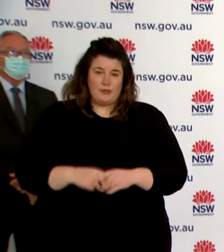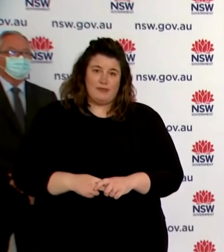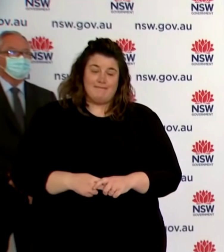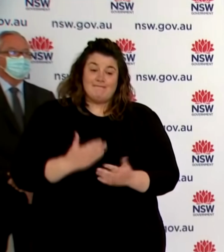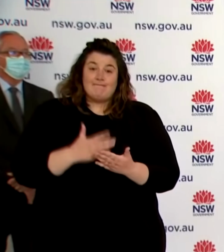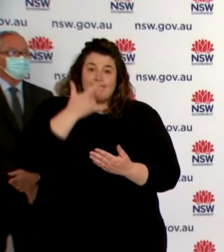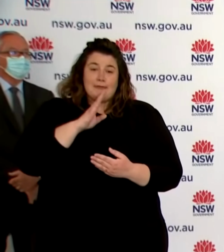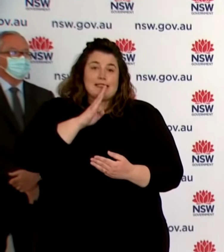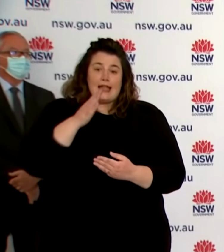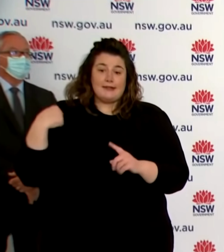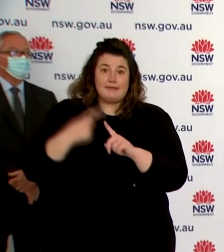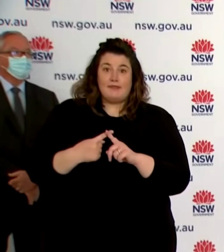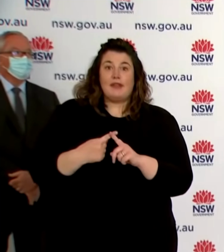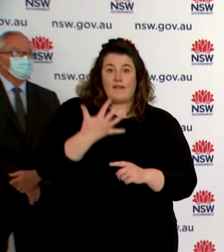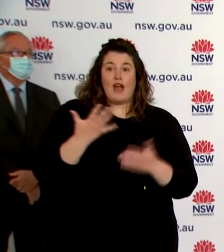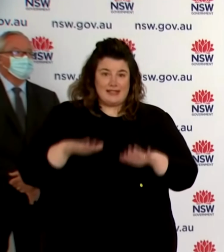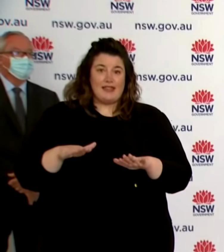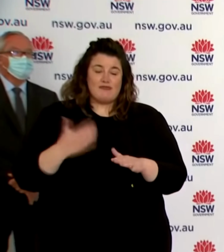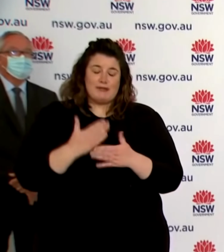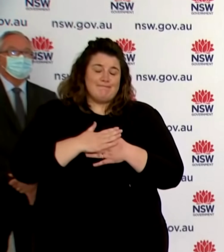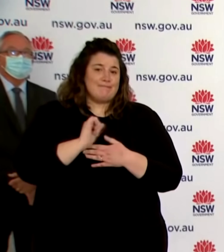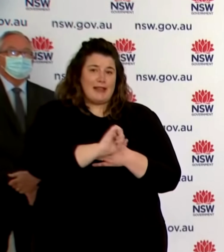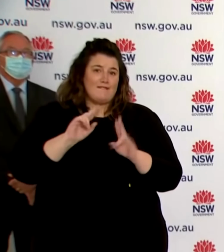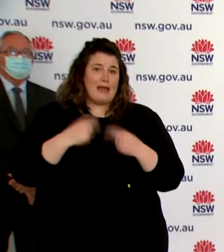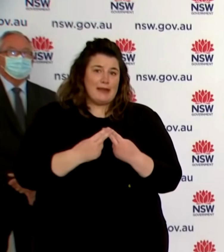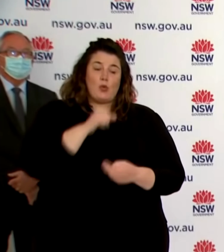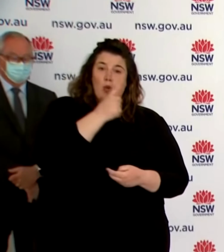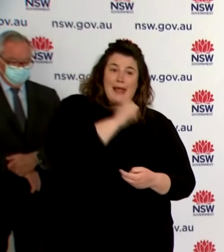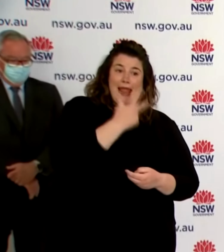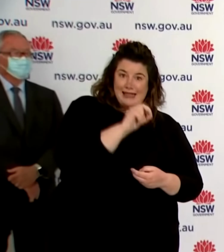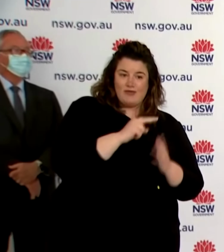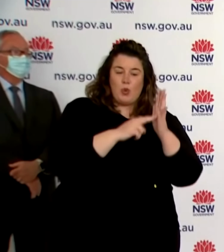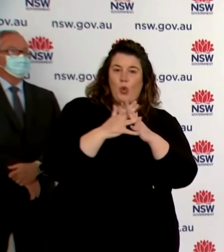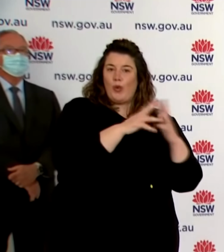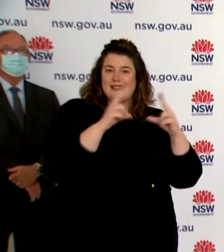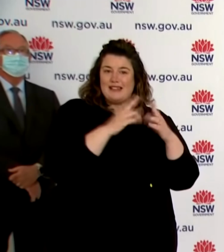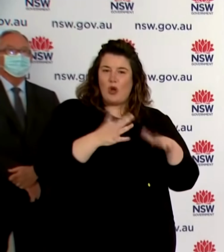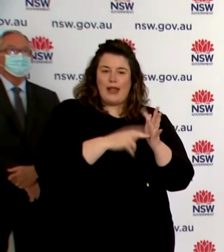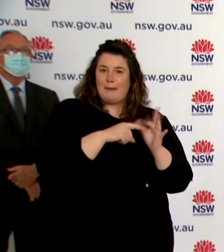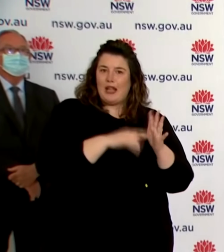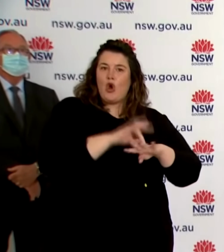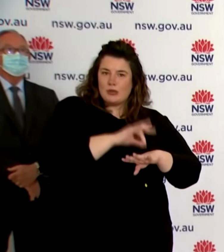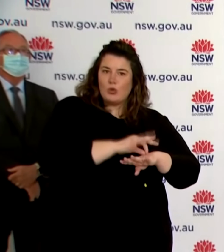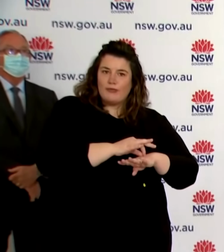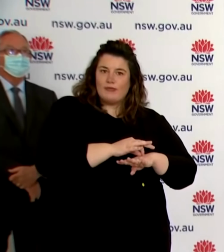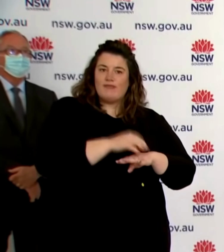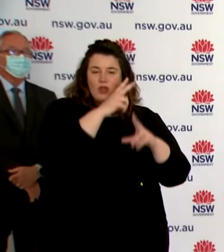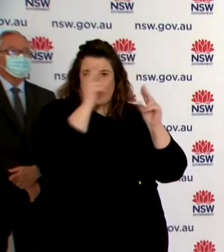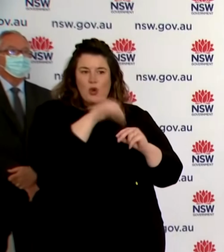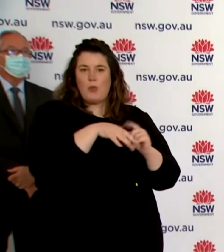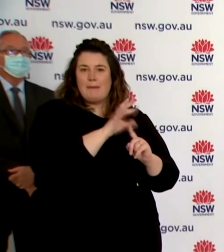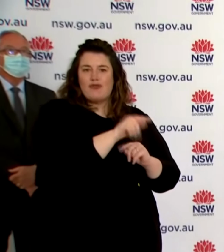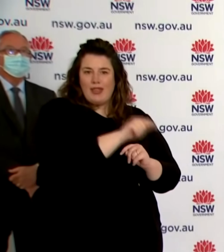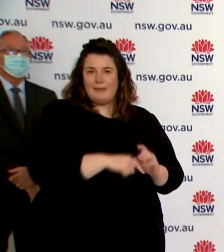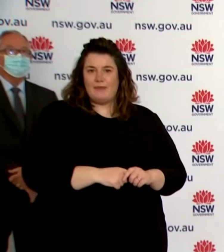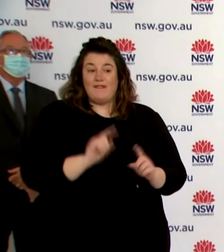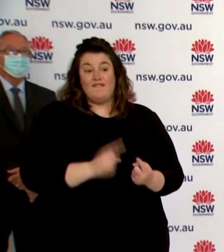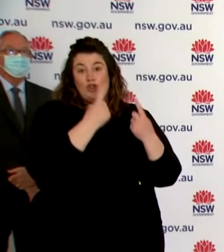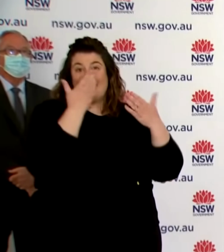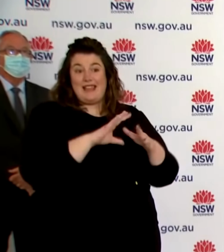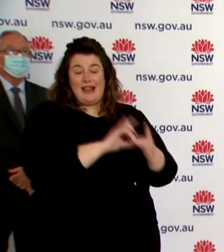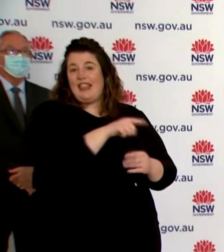deaths, tragically we've had 5 deaths, and I want to express my condolences to the families. We've got a gentleman in his 80s from northwestern Sydney, died at Nepean Hospital, and he was a resident of the aged care facility in Penrith. This was the